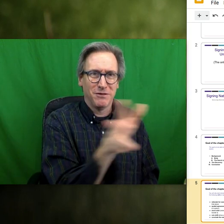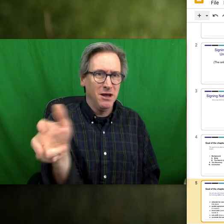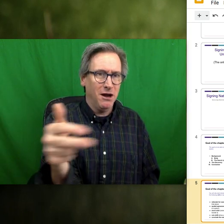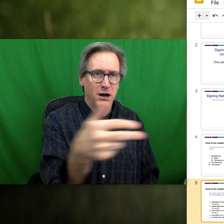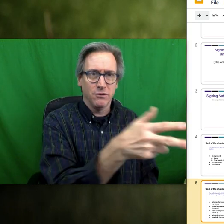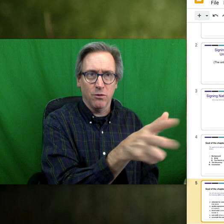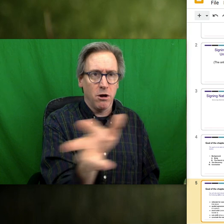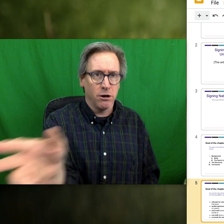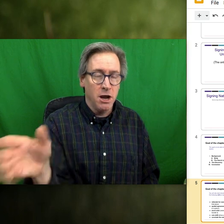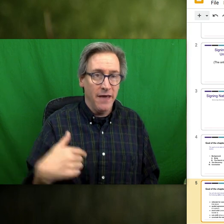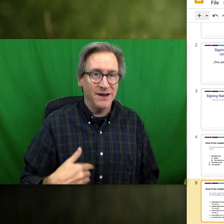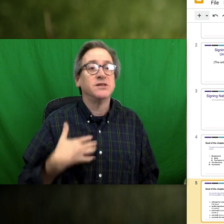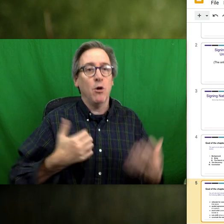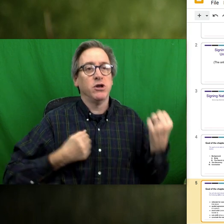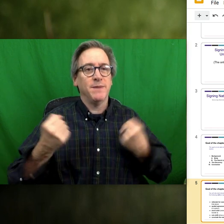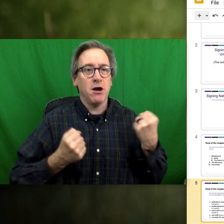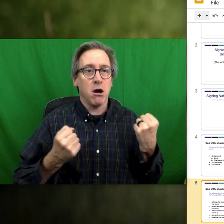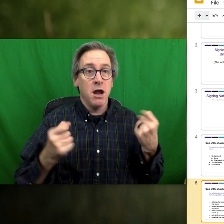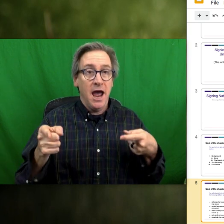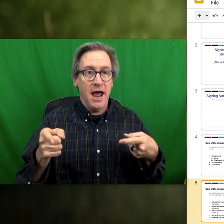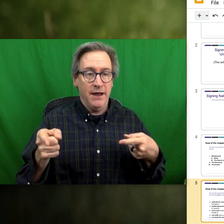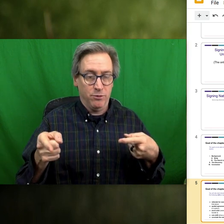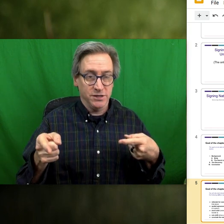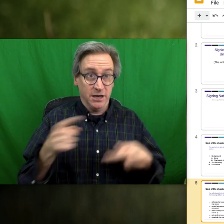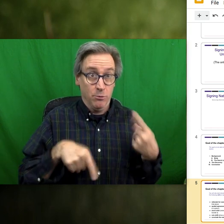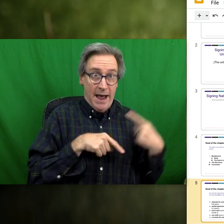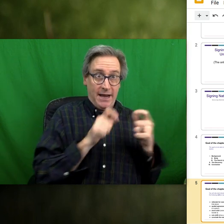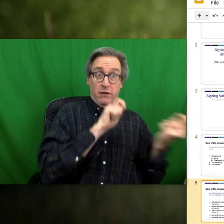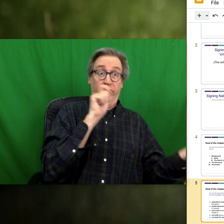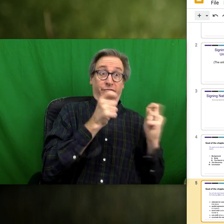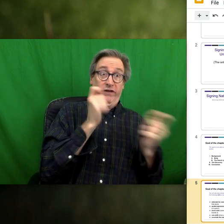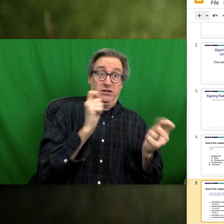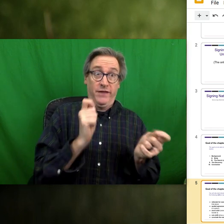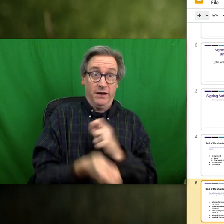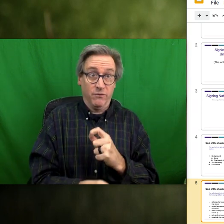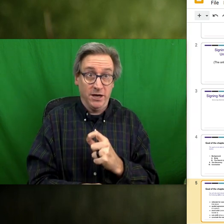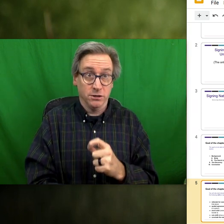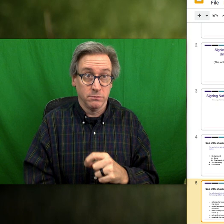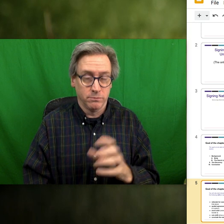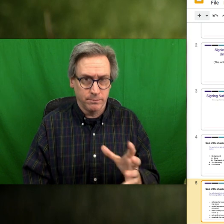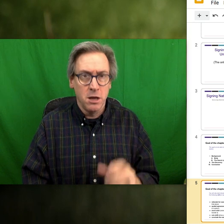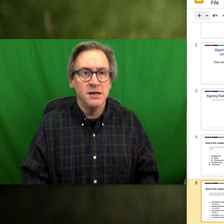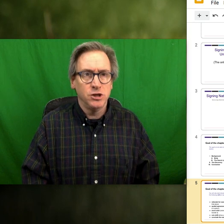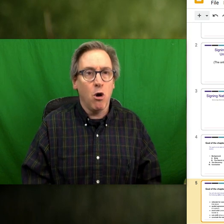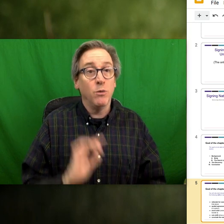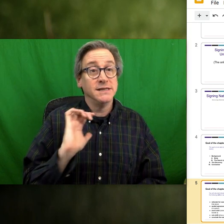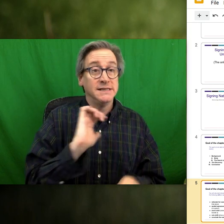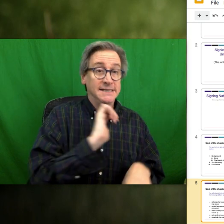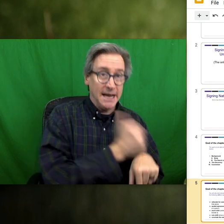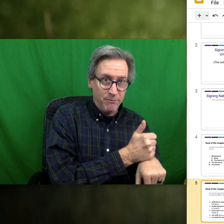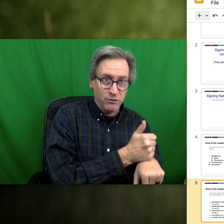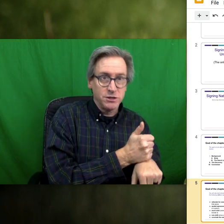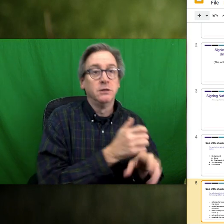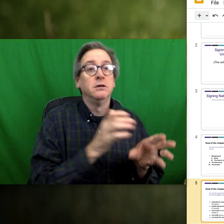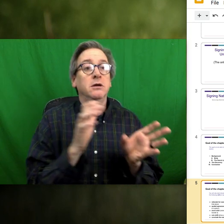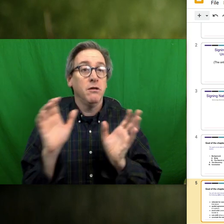forth under the water. And then it would say, oh, it's my car. And the person's going to go back and fix all that information. So you always set it